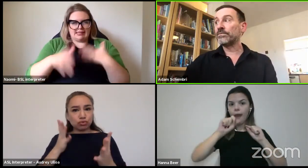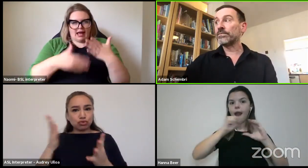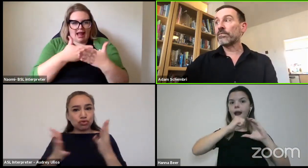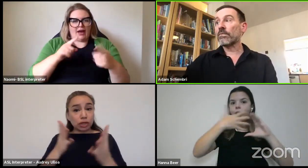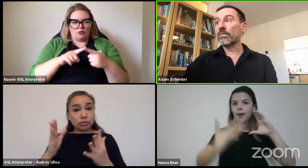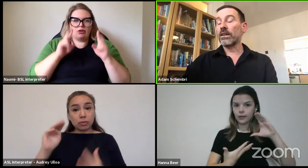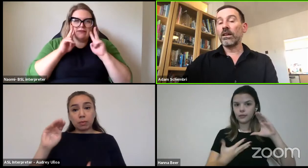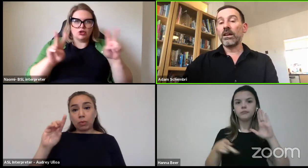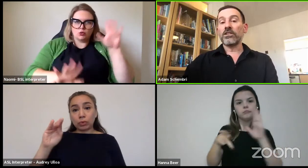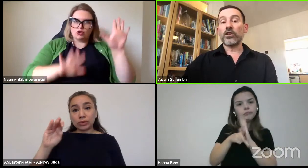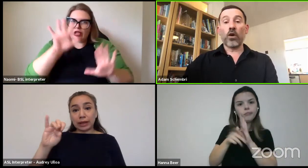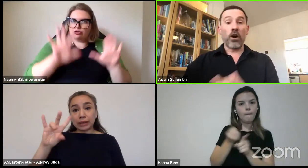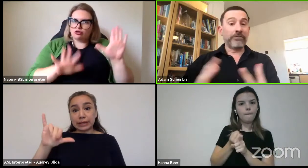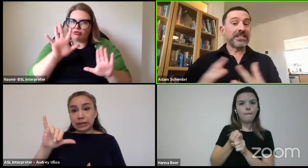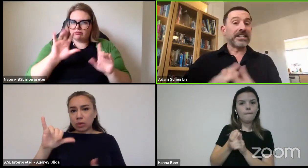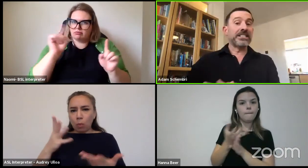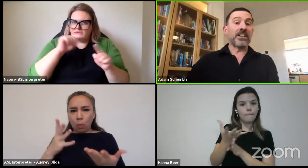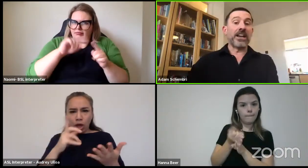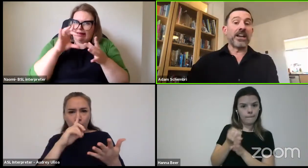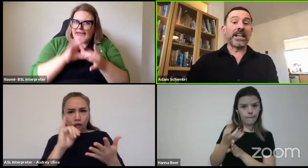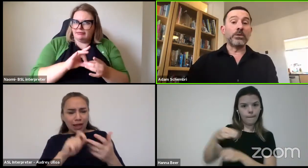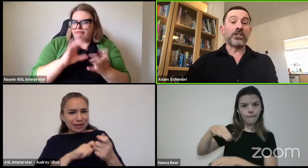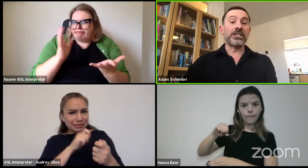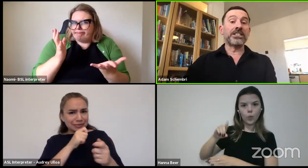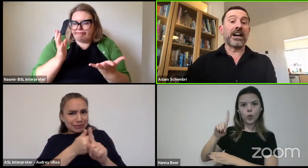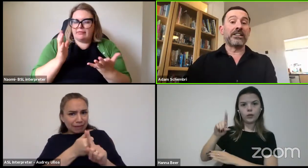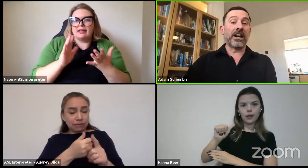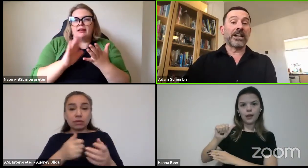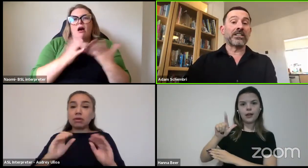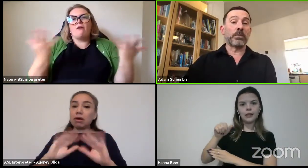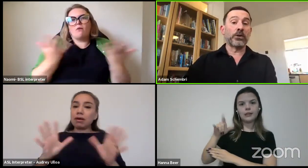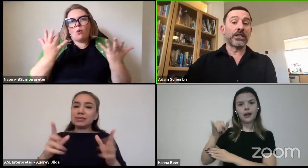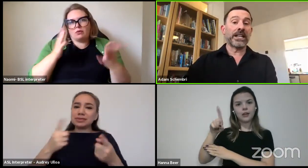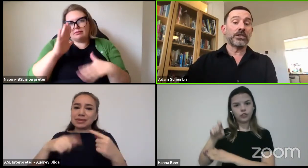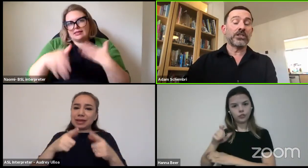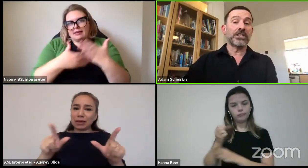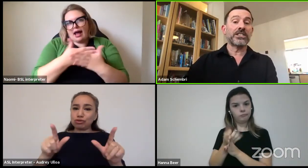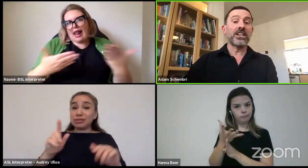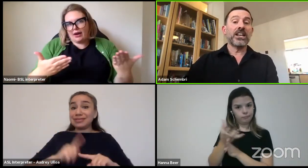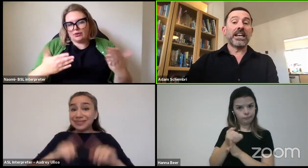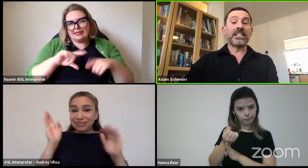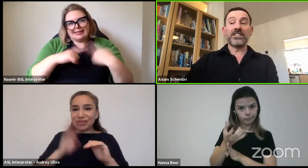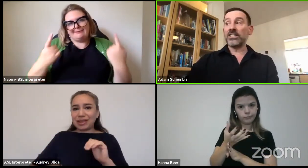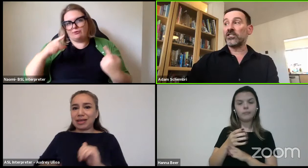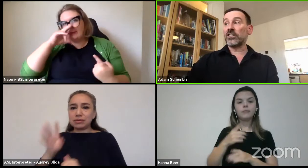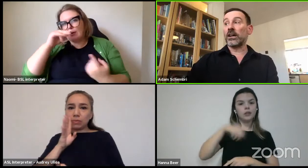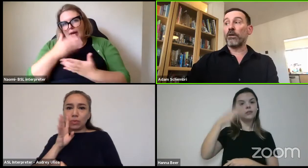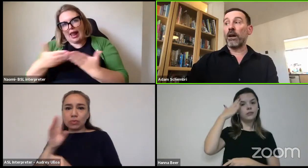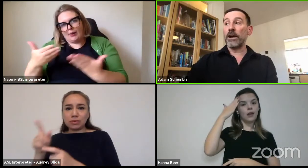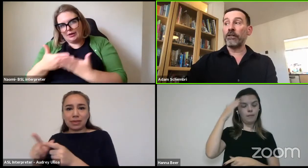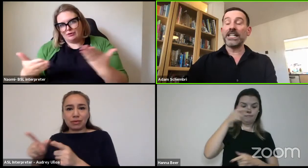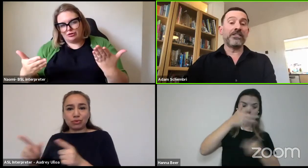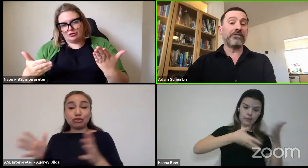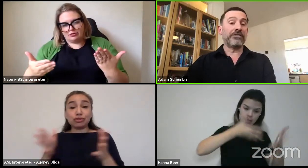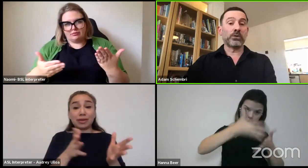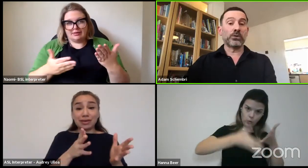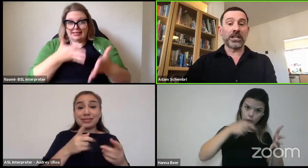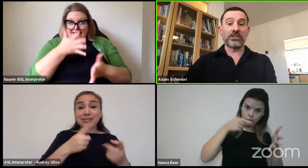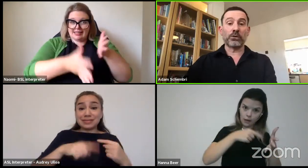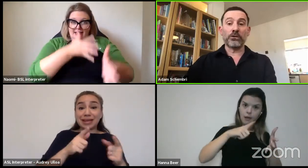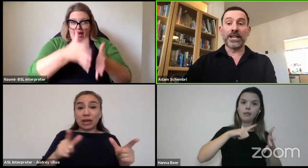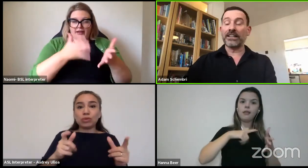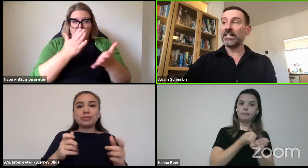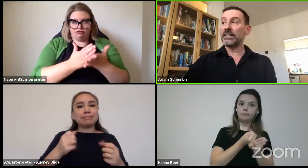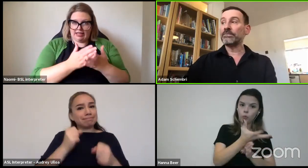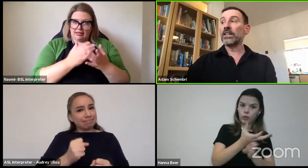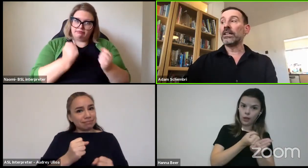modality. So obviously sign languages, unlike spoken languages, exist primarily in the visual